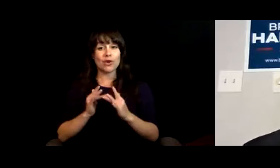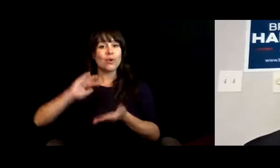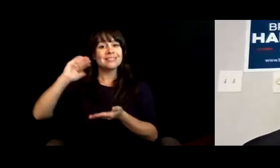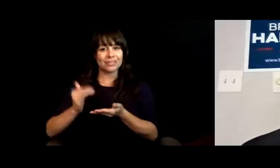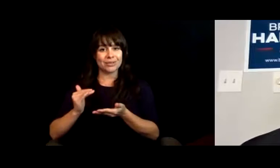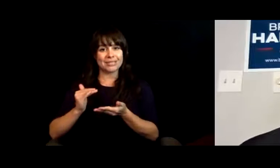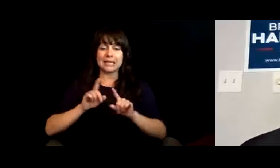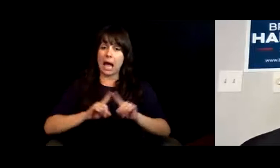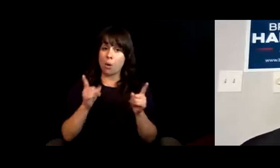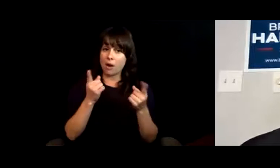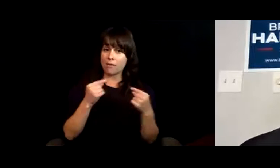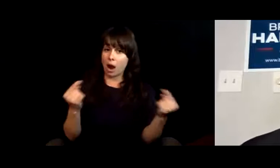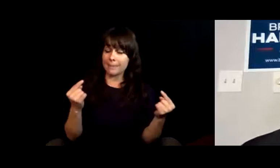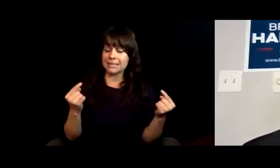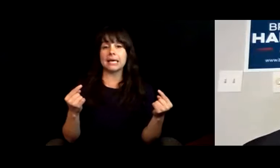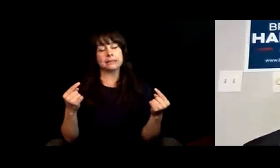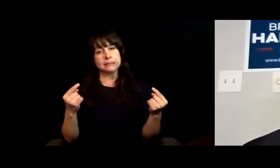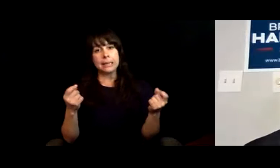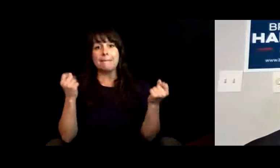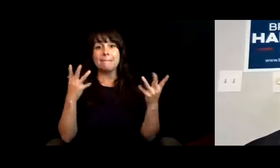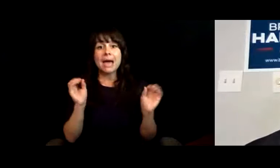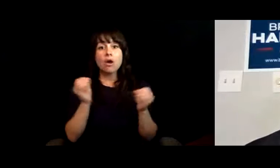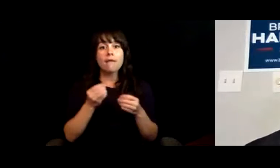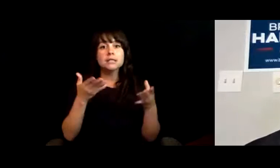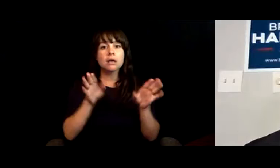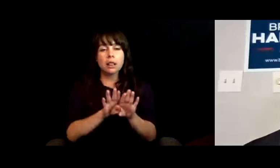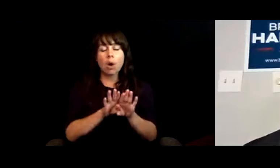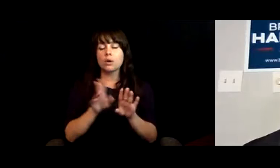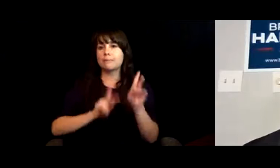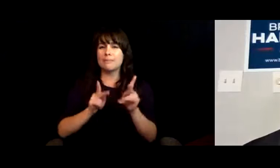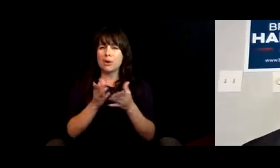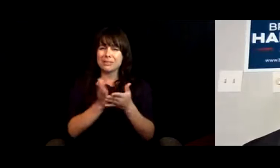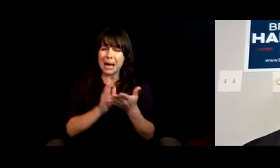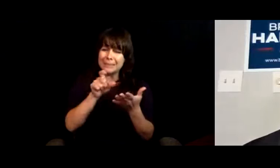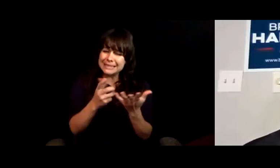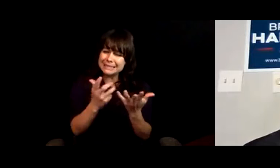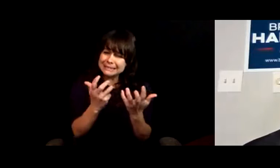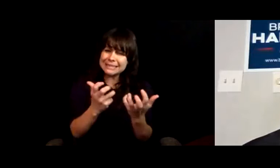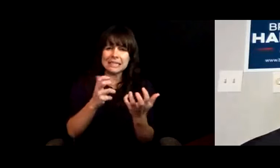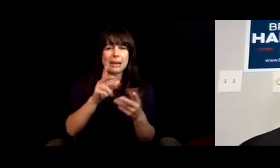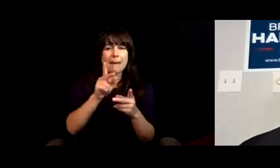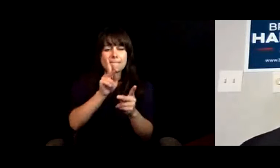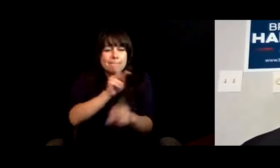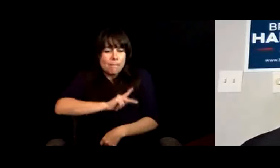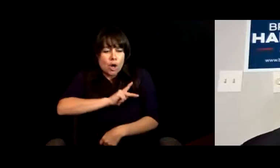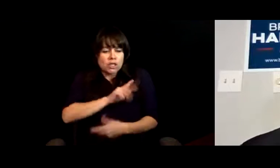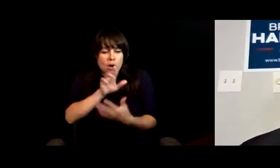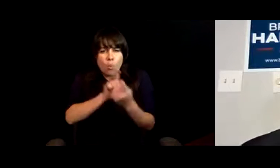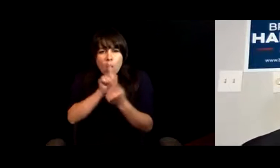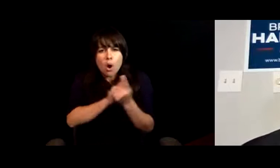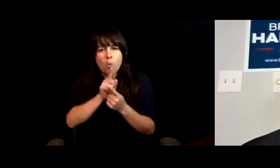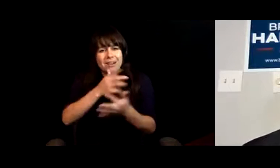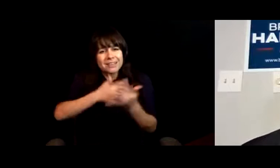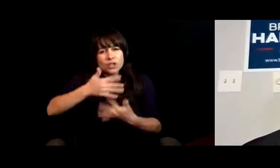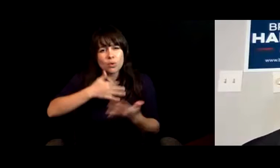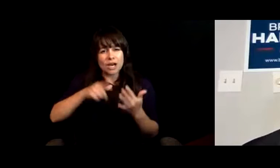for the offices that have been closed and for those that need that personal interaction, that need that personal touch, they too have suffered. So